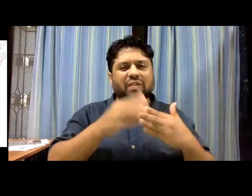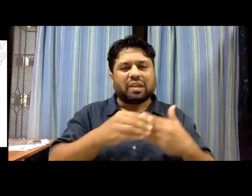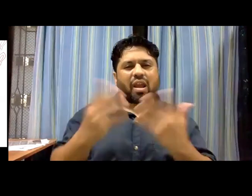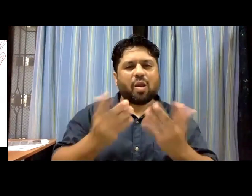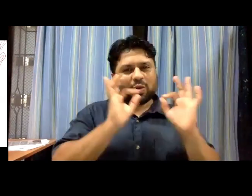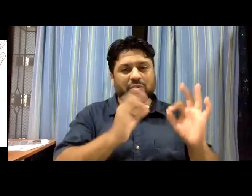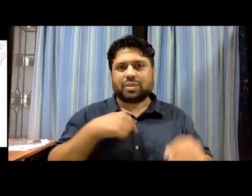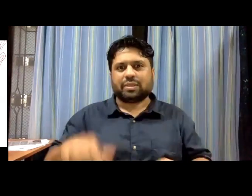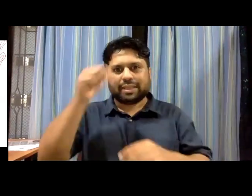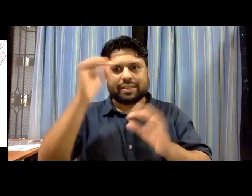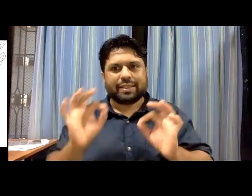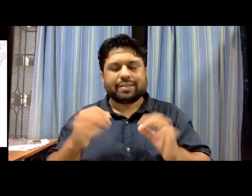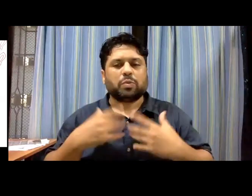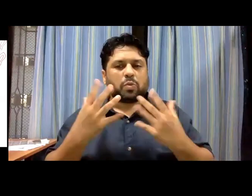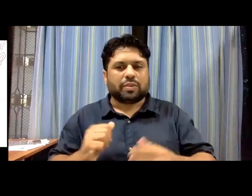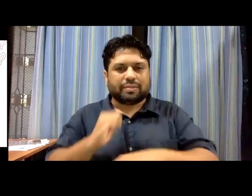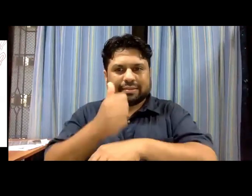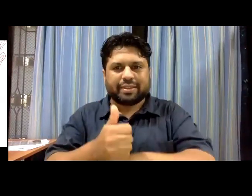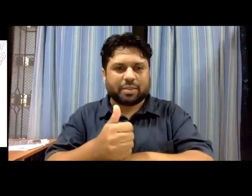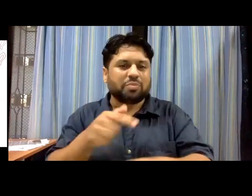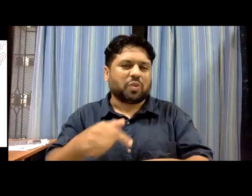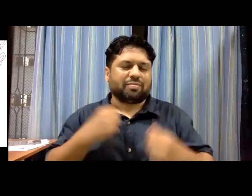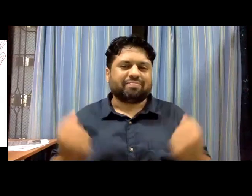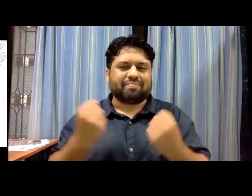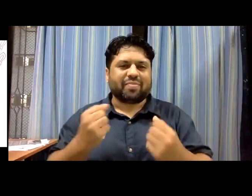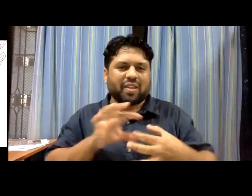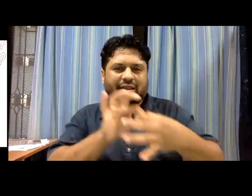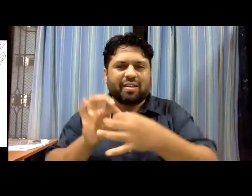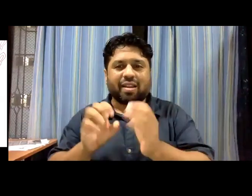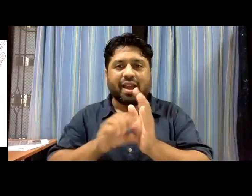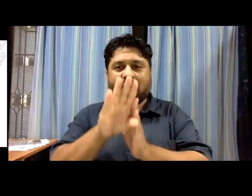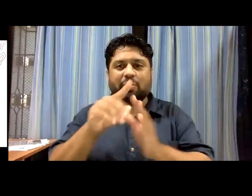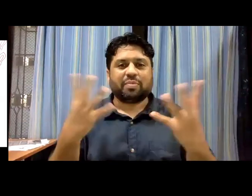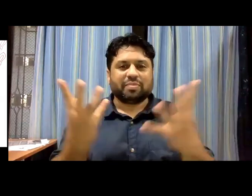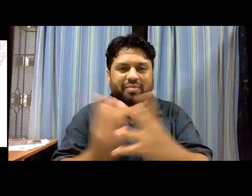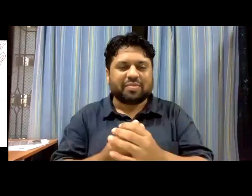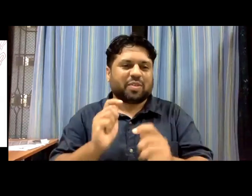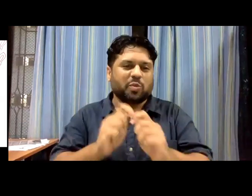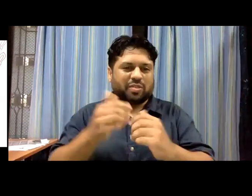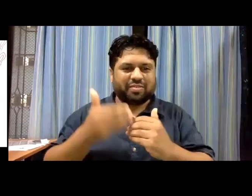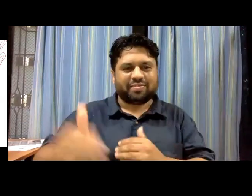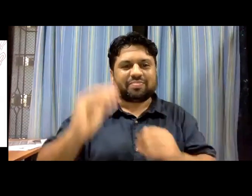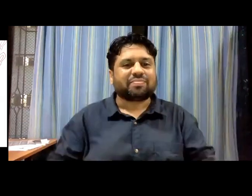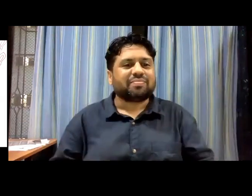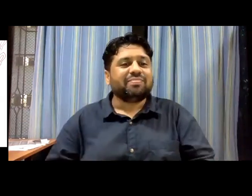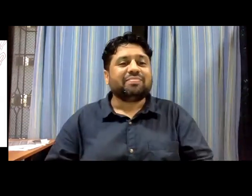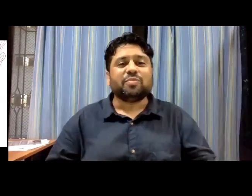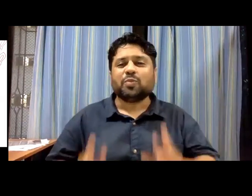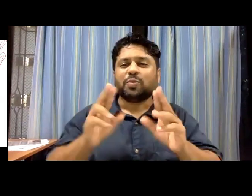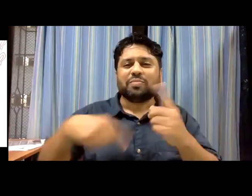in the Europe. There are deaf led leaders courses, but there are none here. So we want to set up here as well and work together with Hear a Million to do